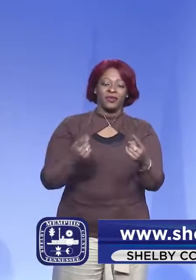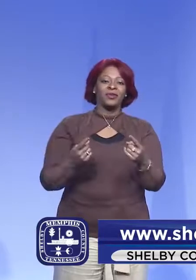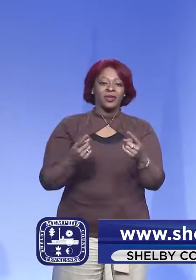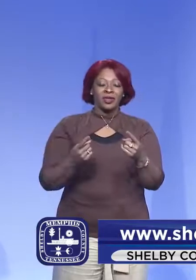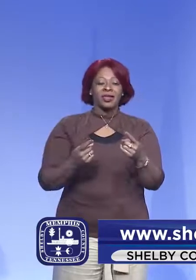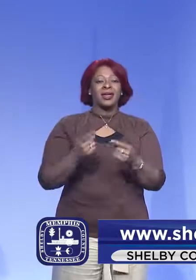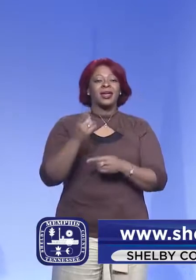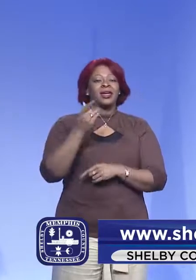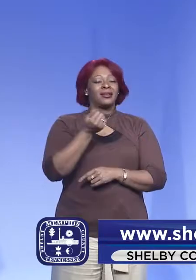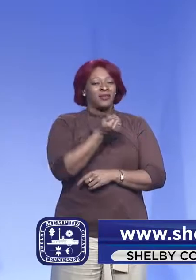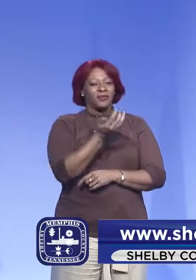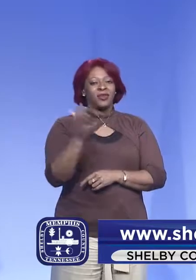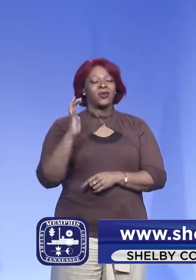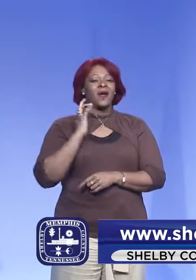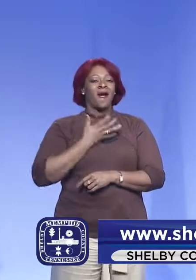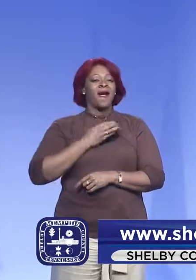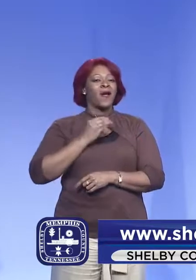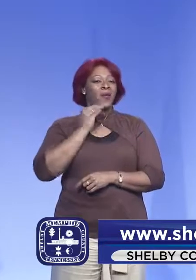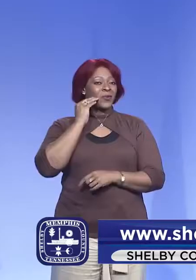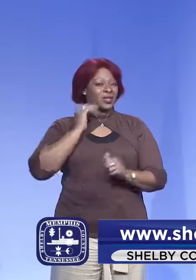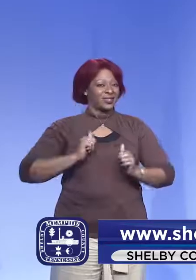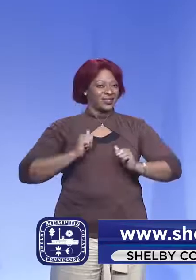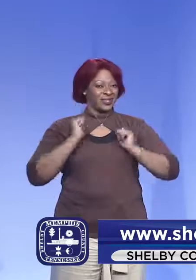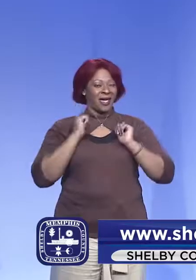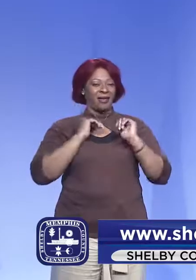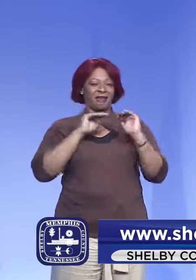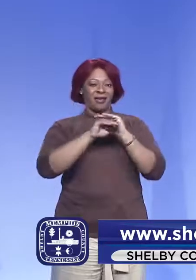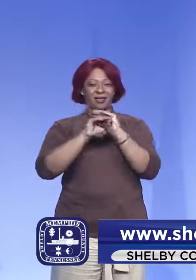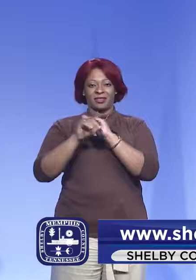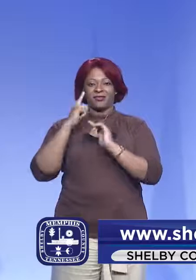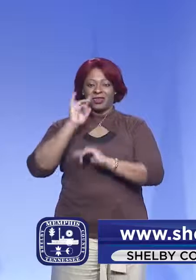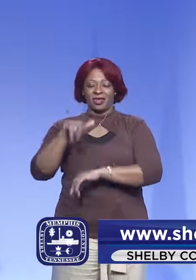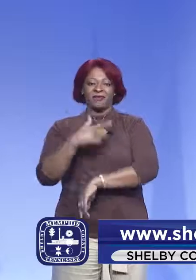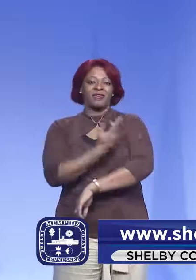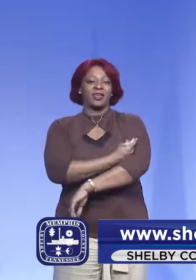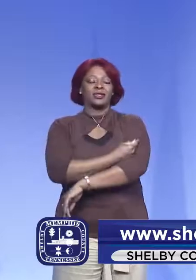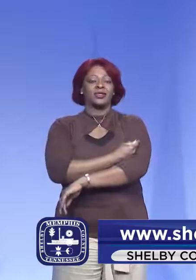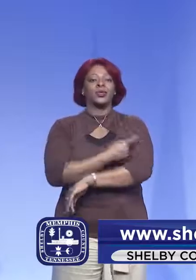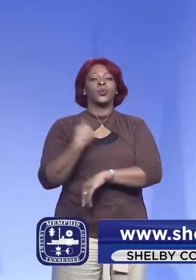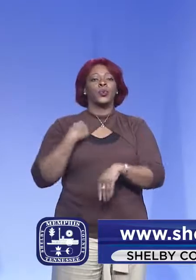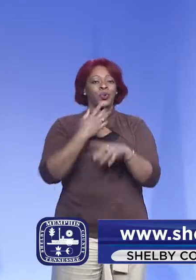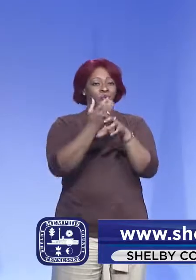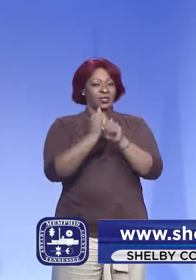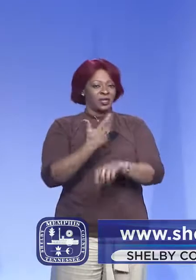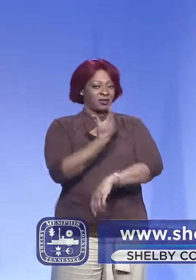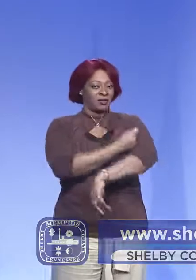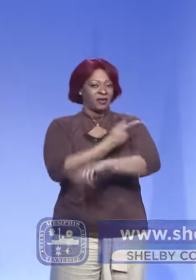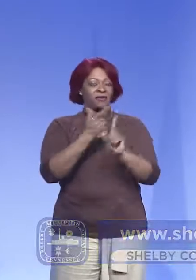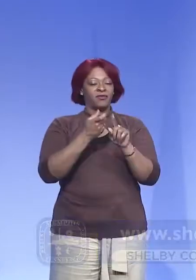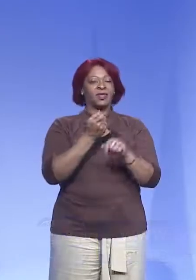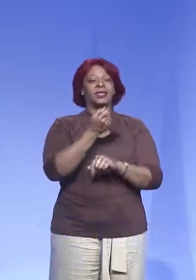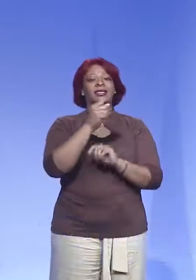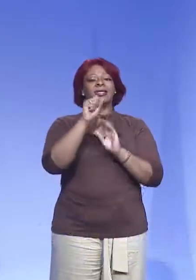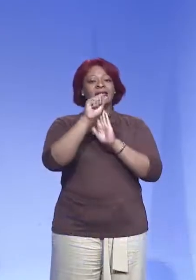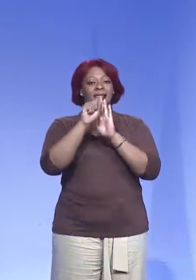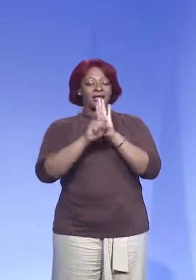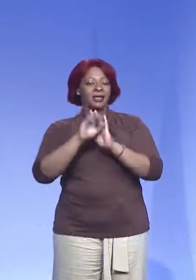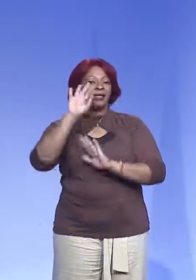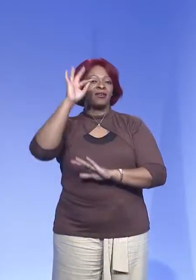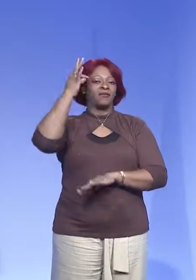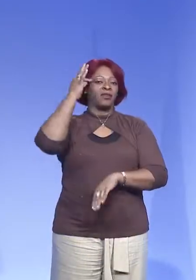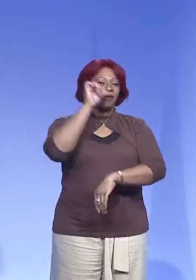of our residents have had access to the vaccine. As you know, we received the vaccine from state and federal